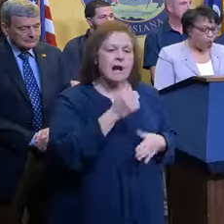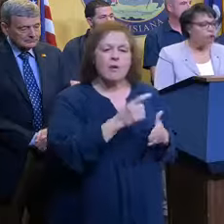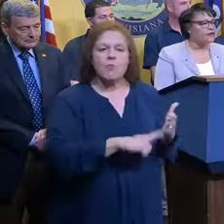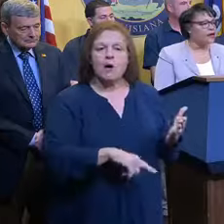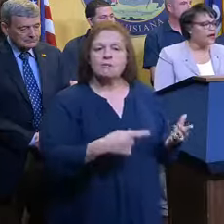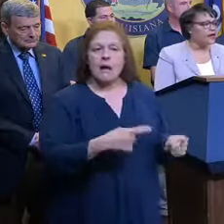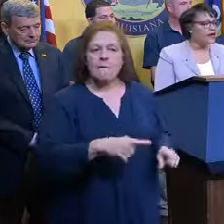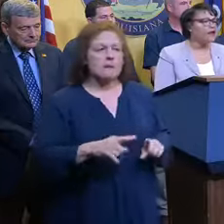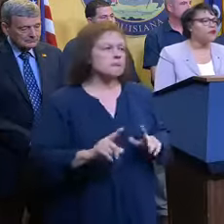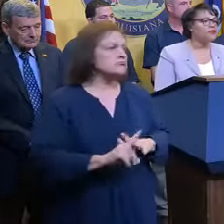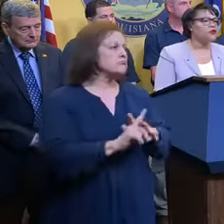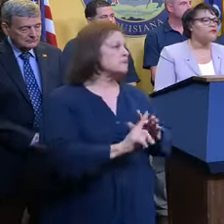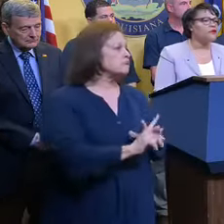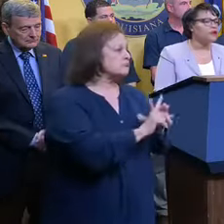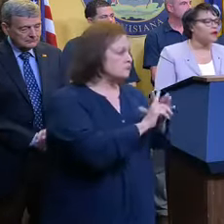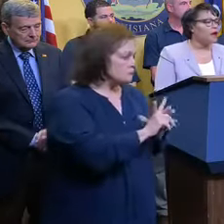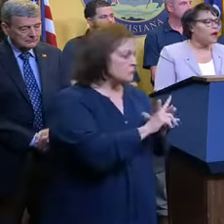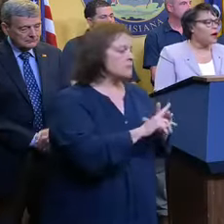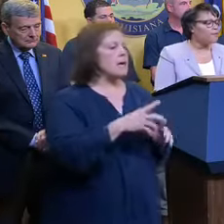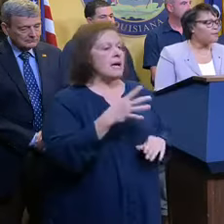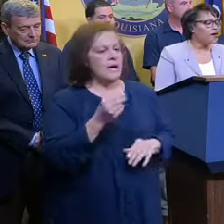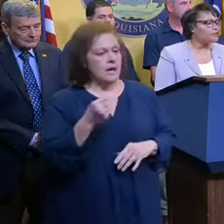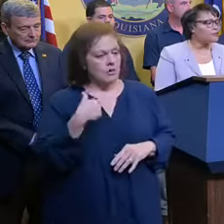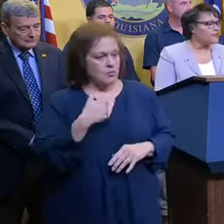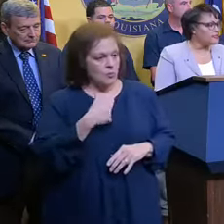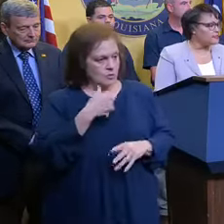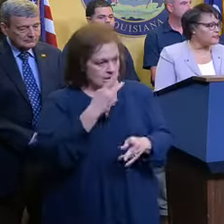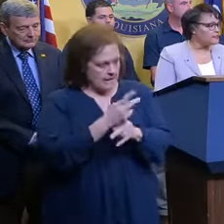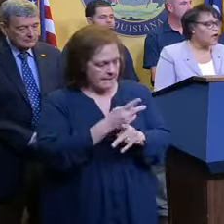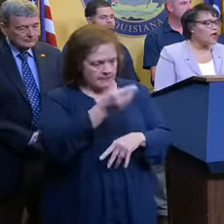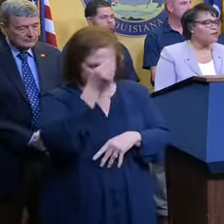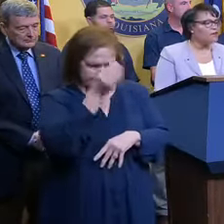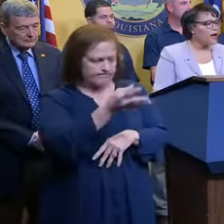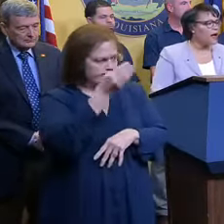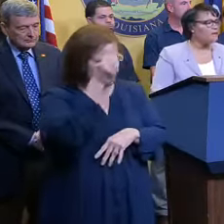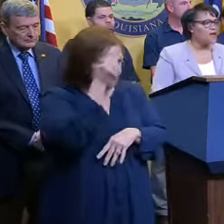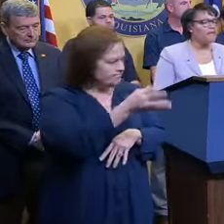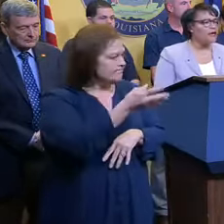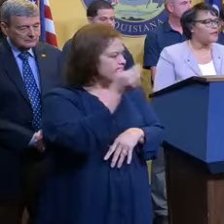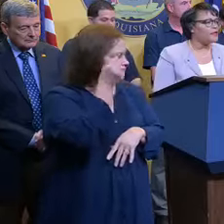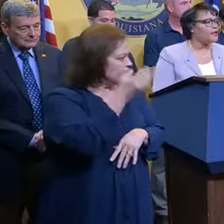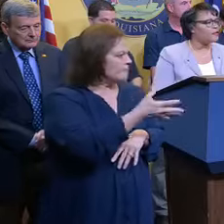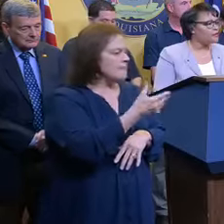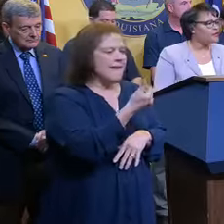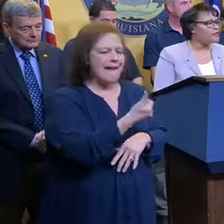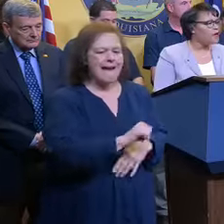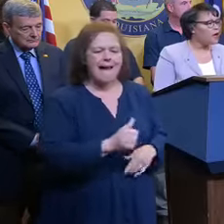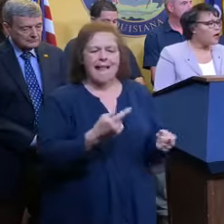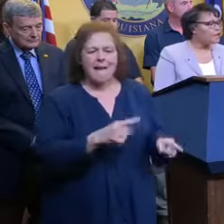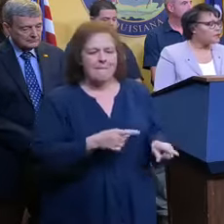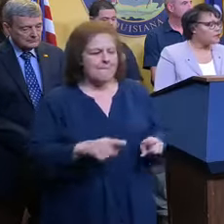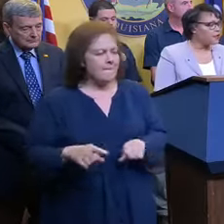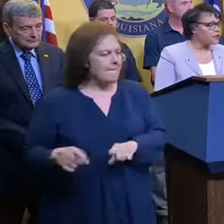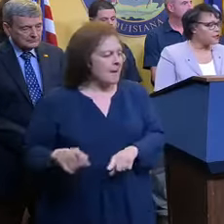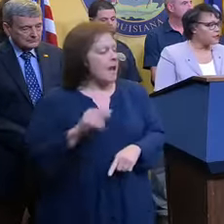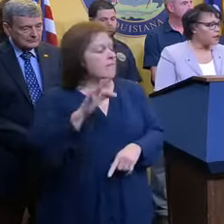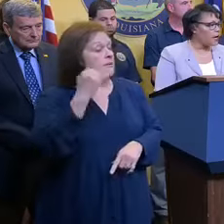available online and also via press releases. Every time that may be an increase of